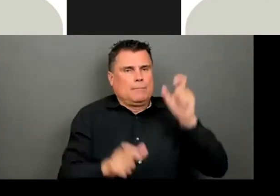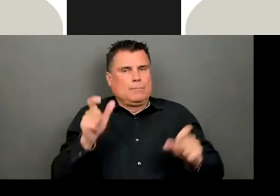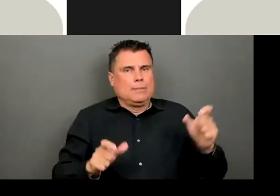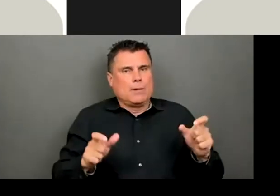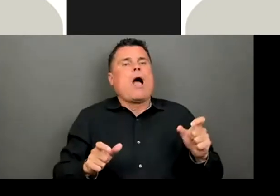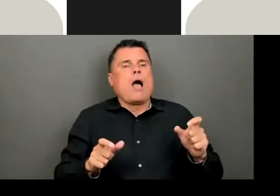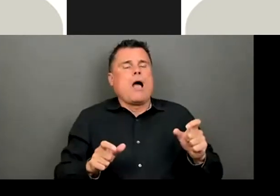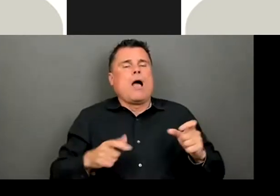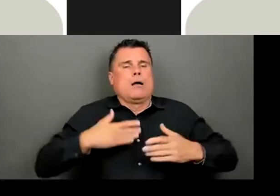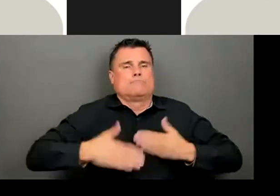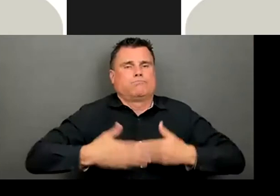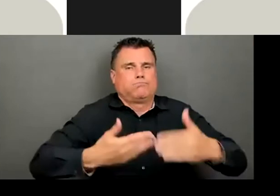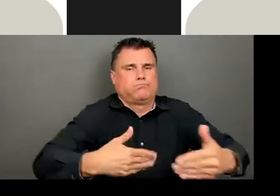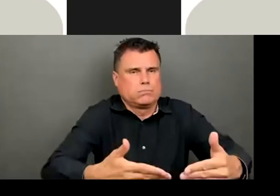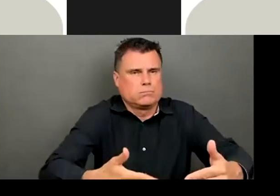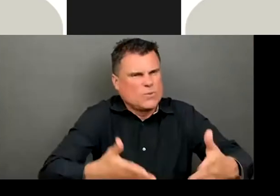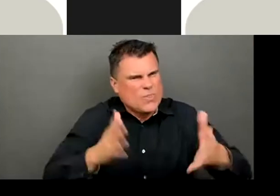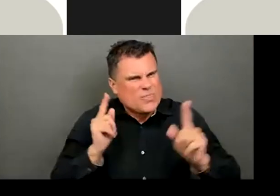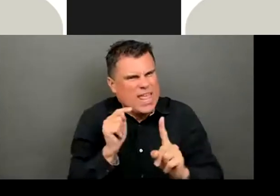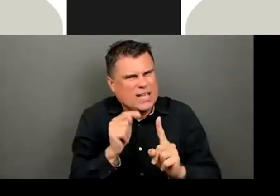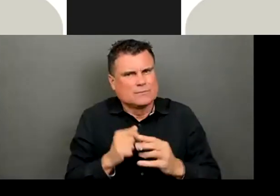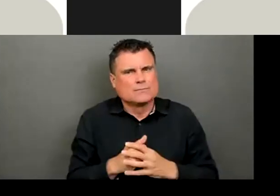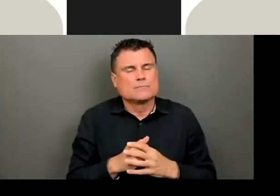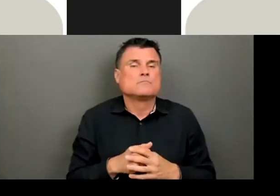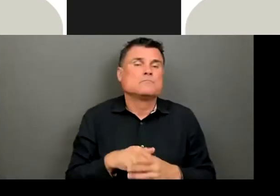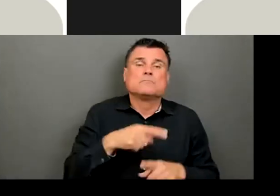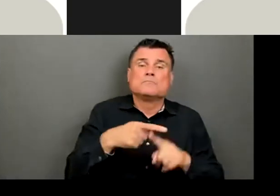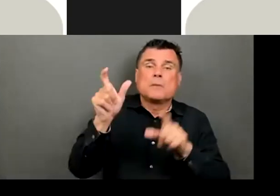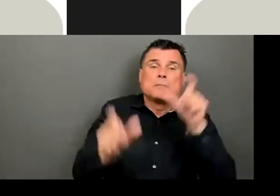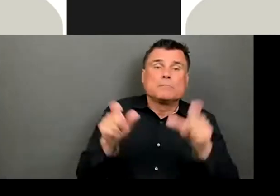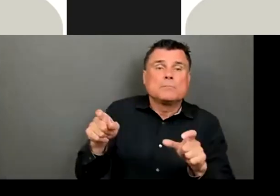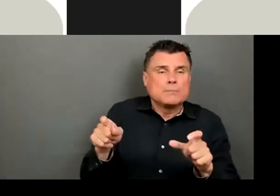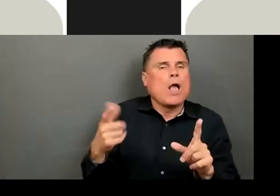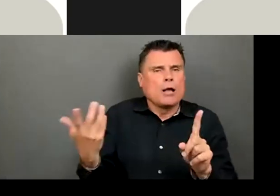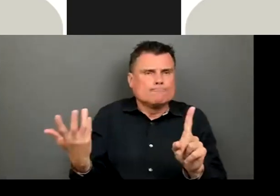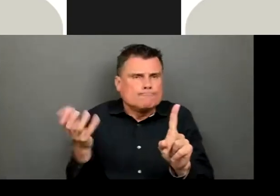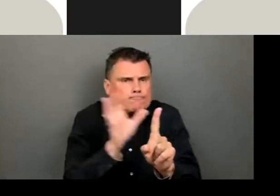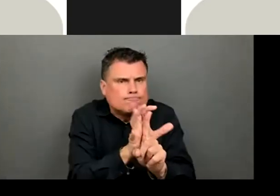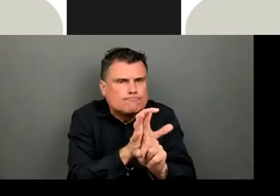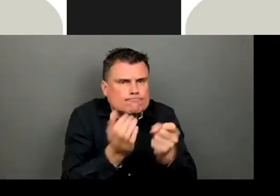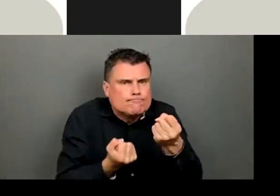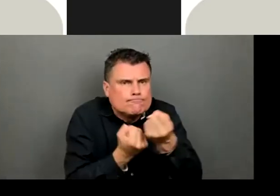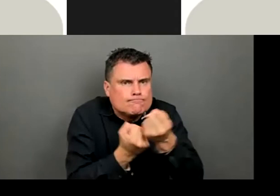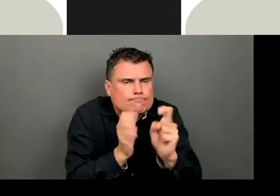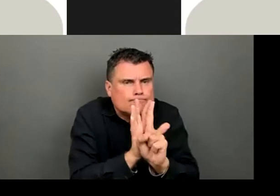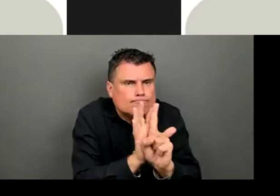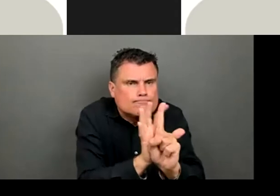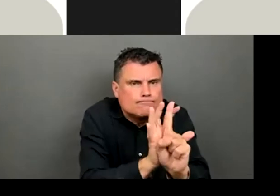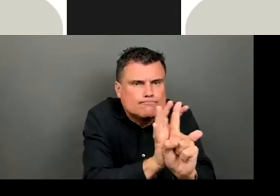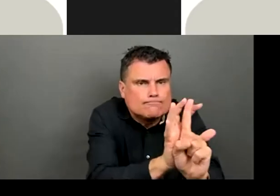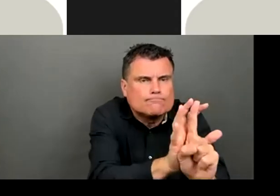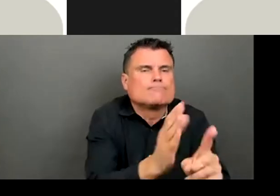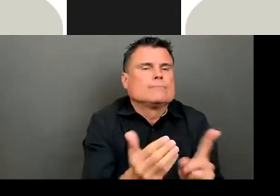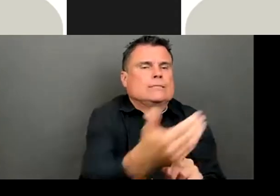surrounding people who could basically come and provide him the support to take it to the safety. So this is the core concept of this